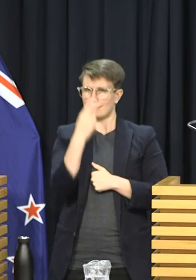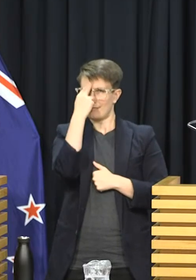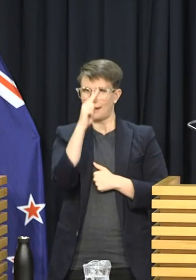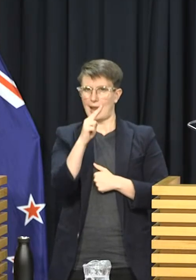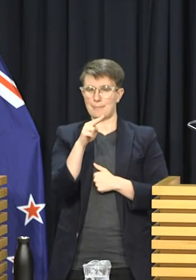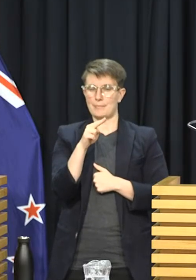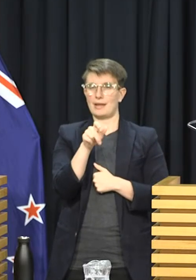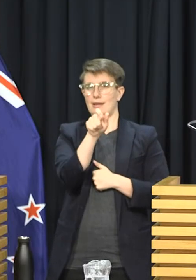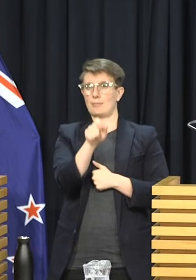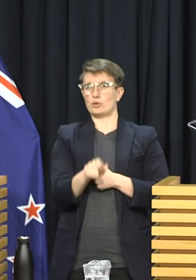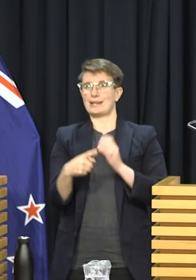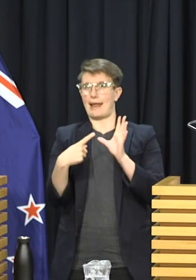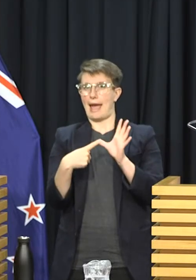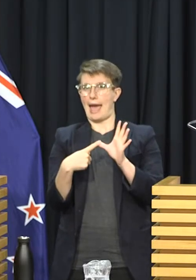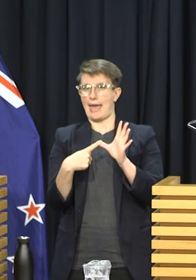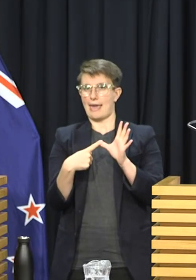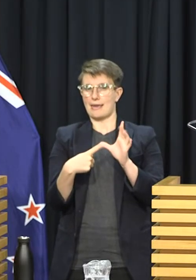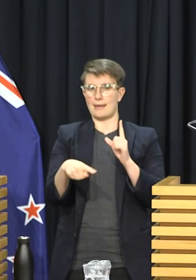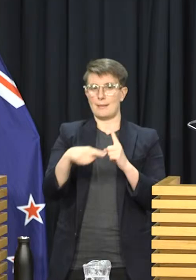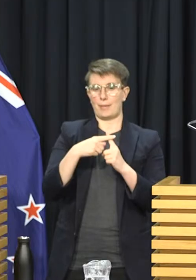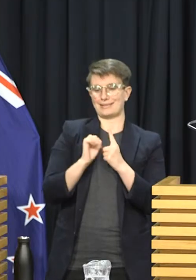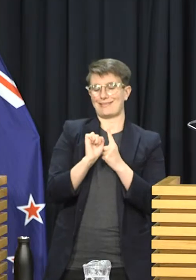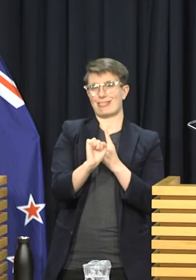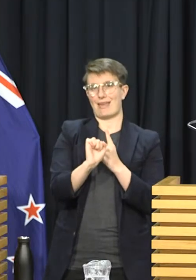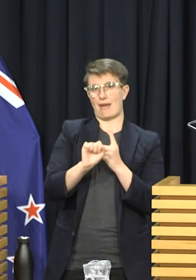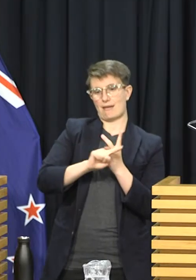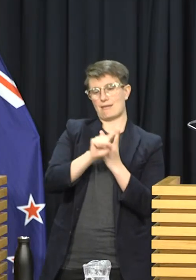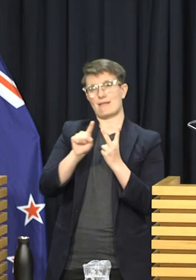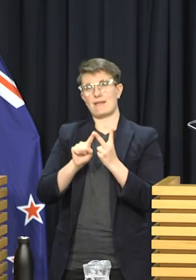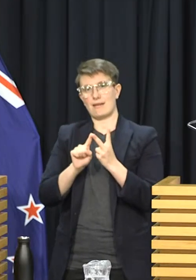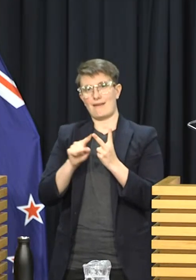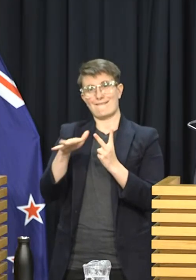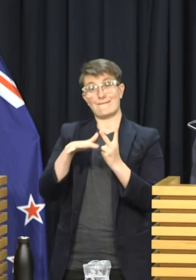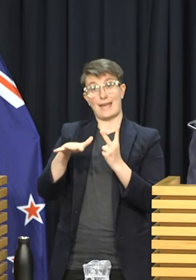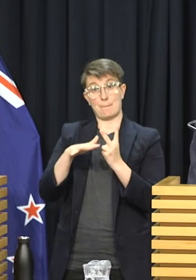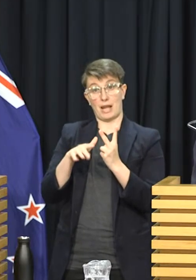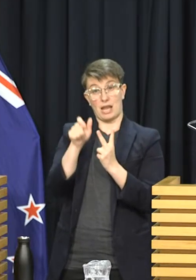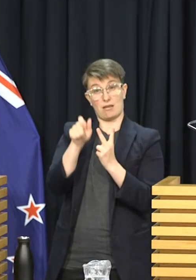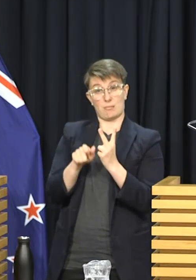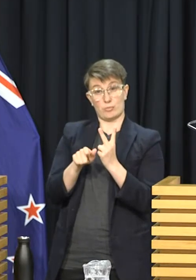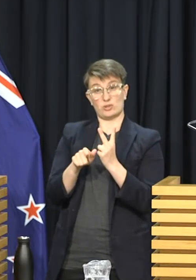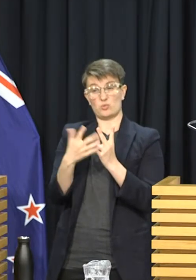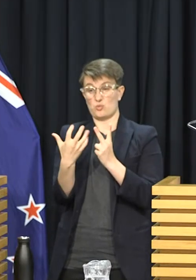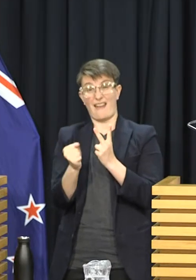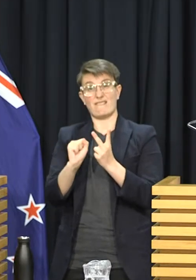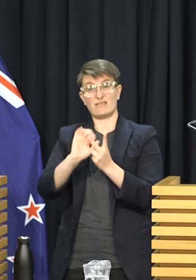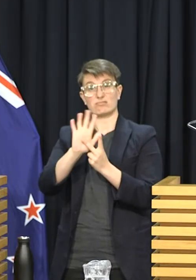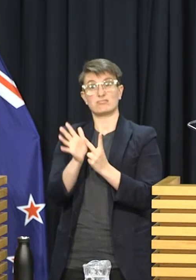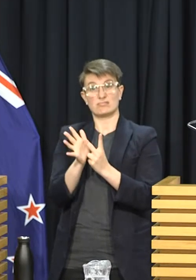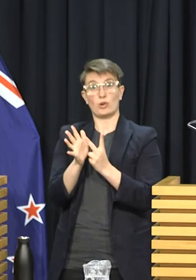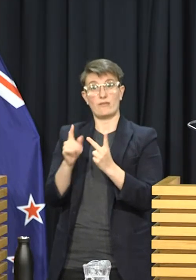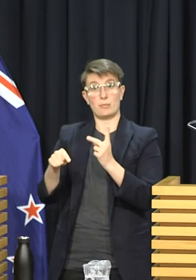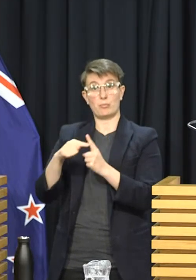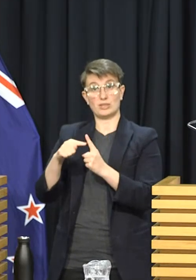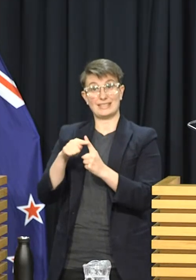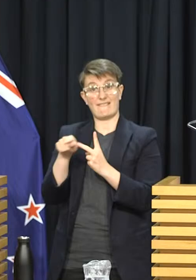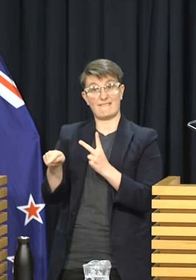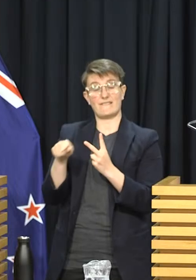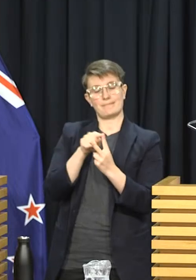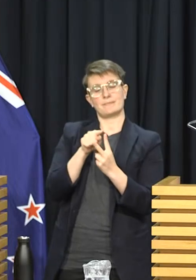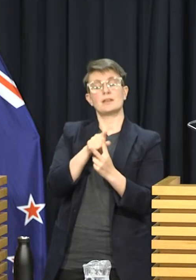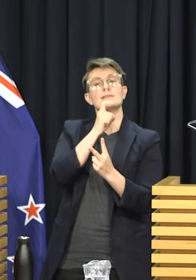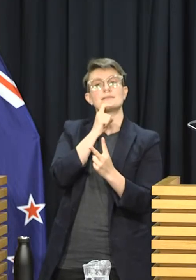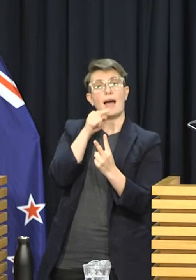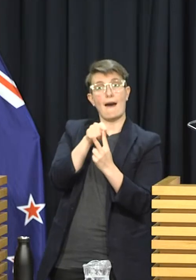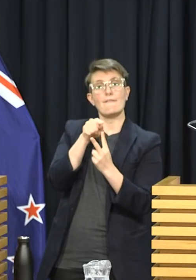the family member both remain asymptomatic. Case A was at work yesterday, wore a mask for the